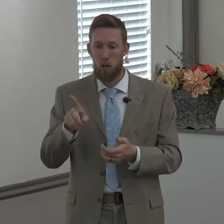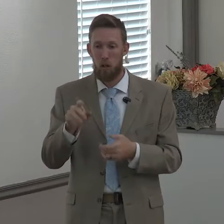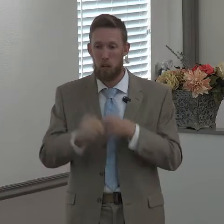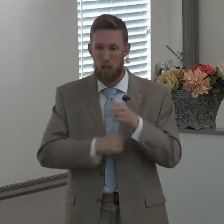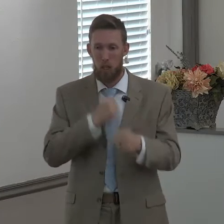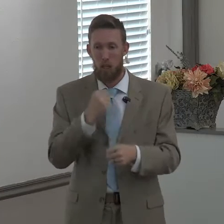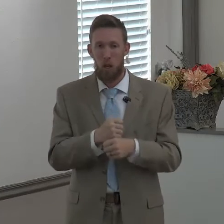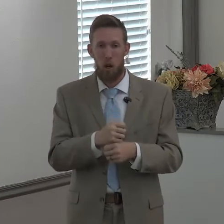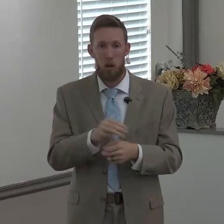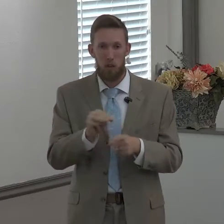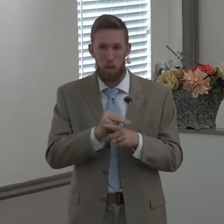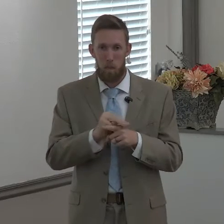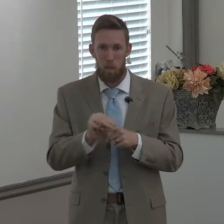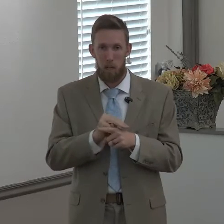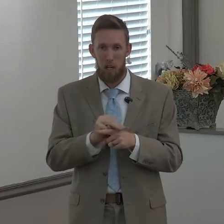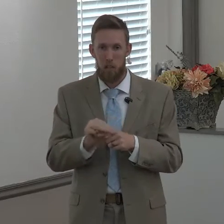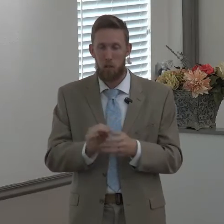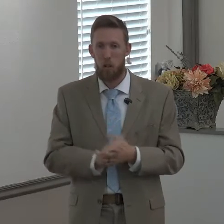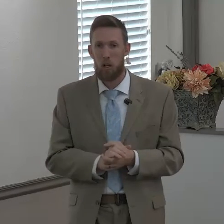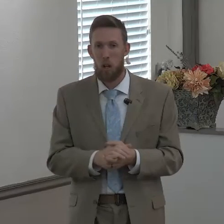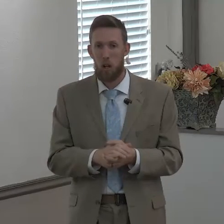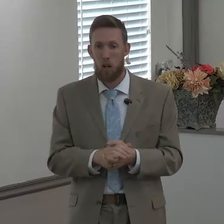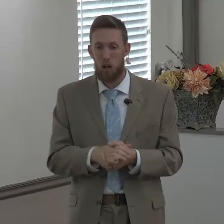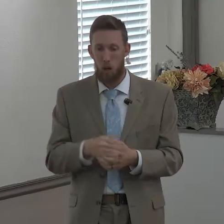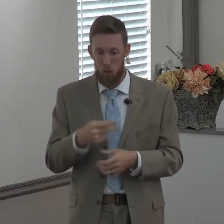Betty and I have done a lot of marriage counseling.